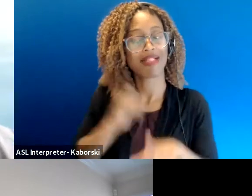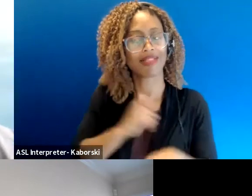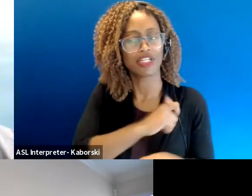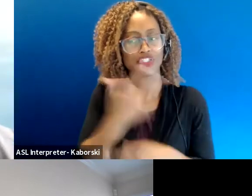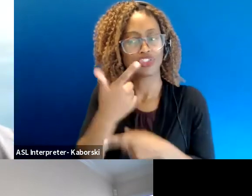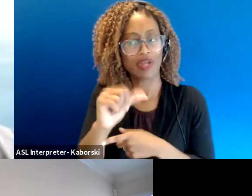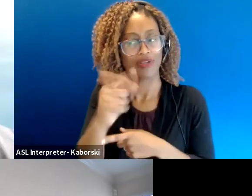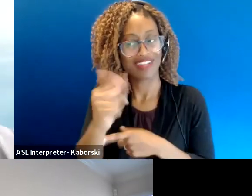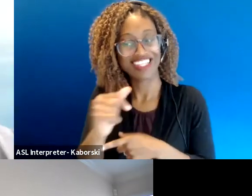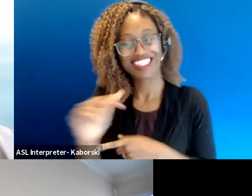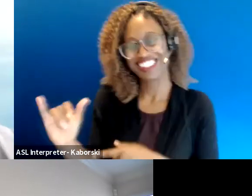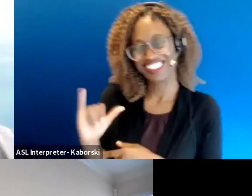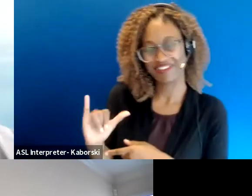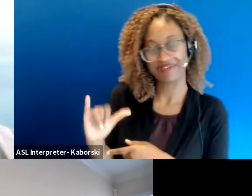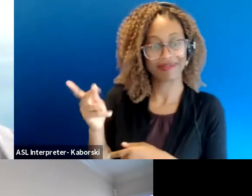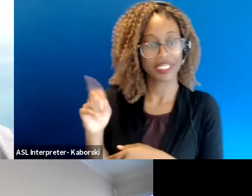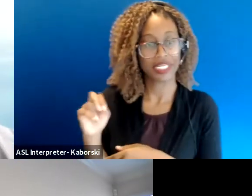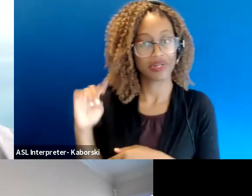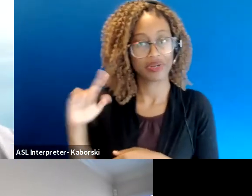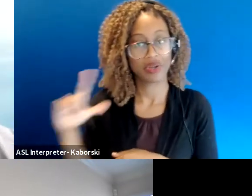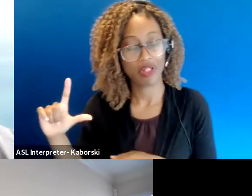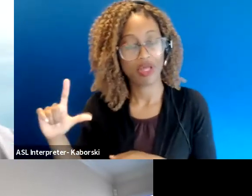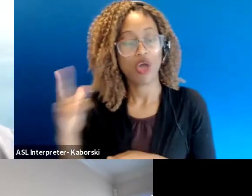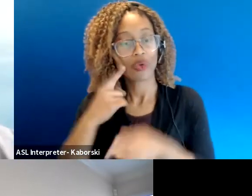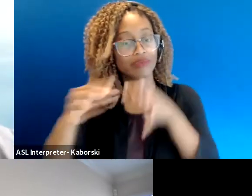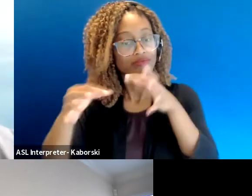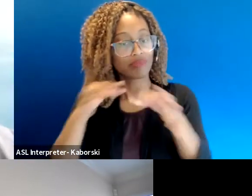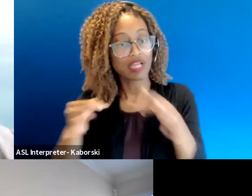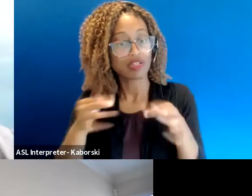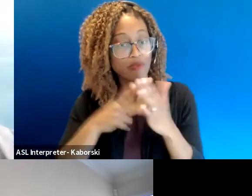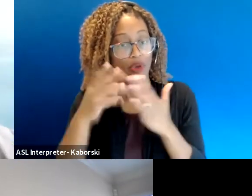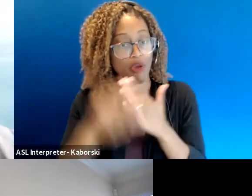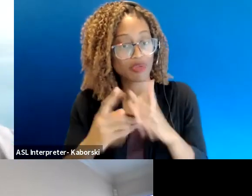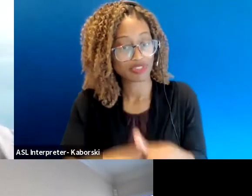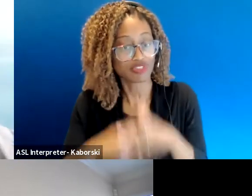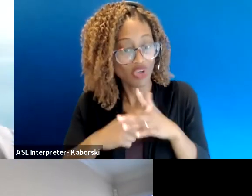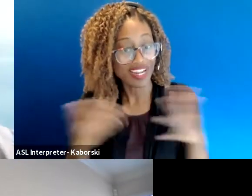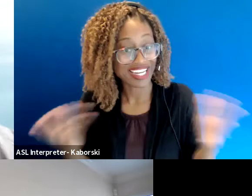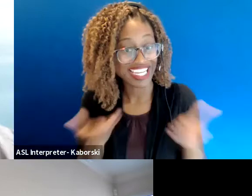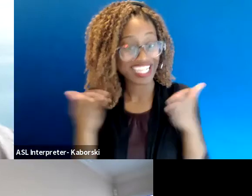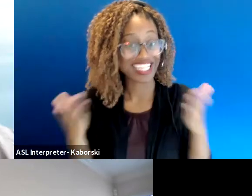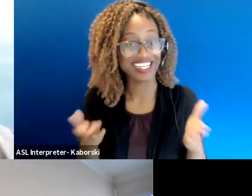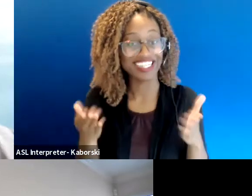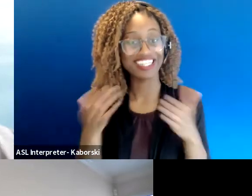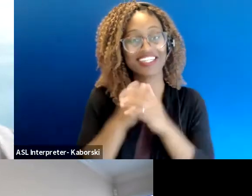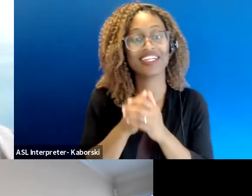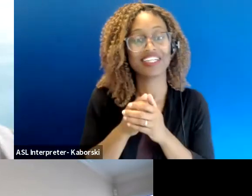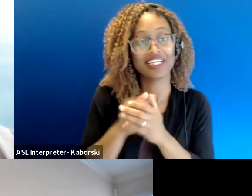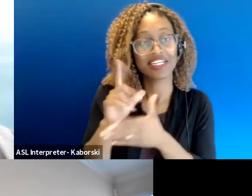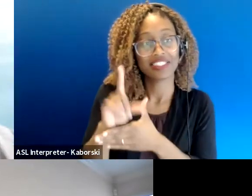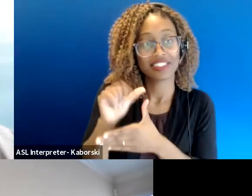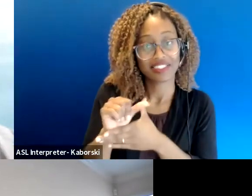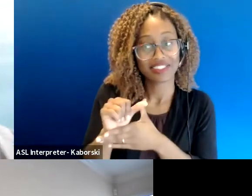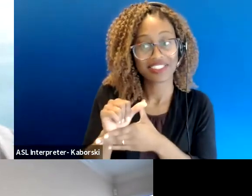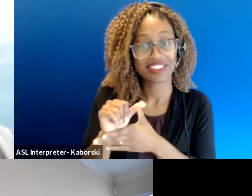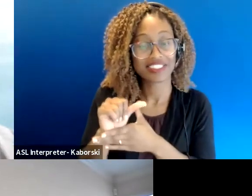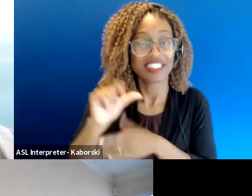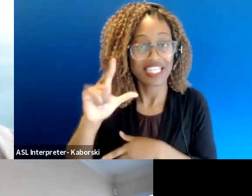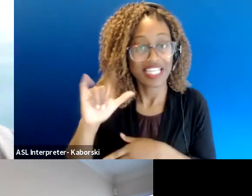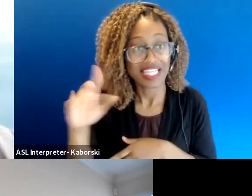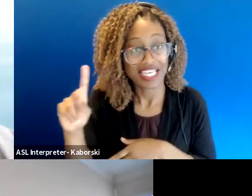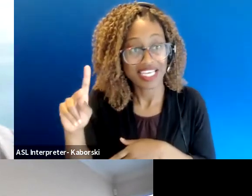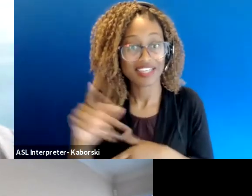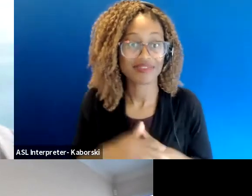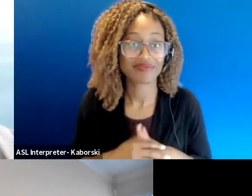And we're going to talk a little bit about a program that was started here at Disability Link. And